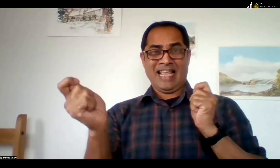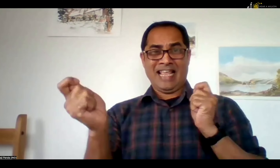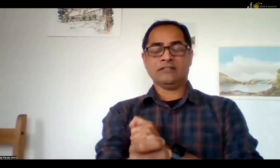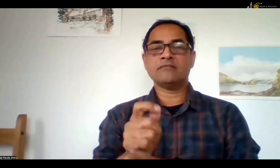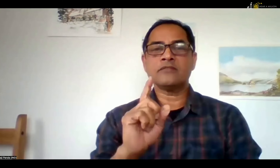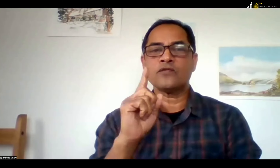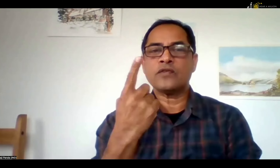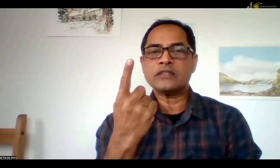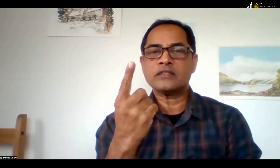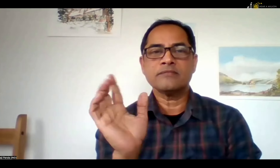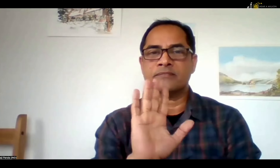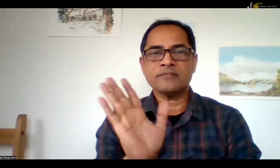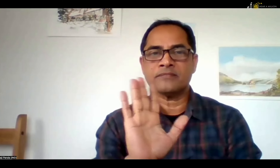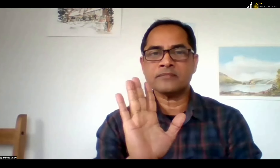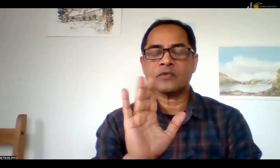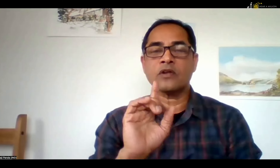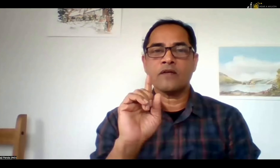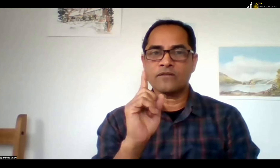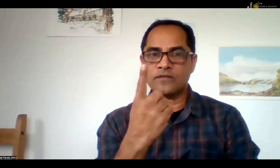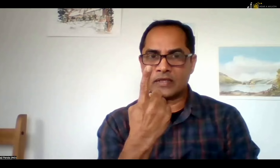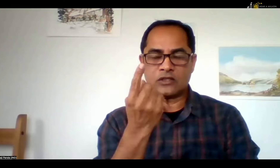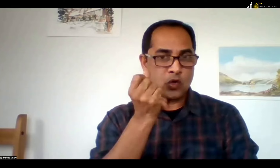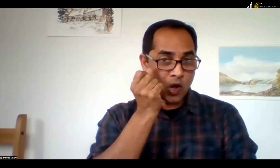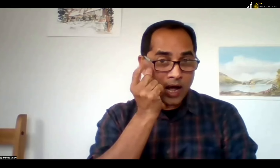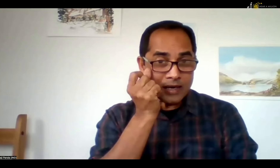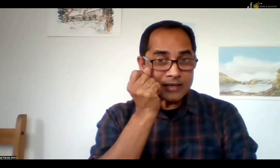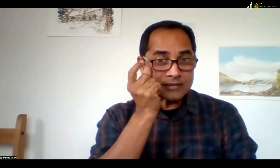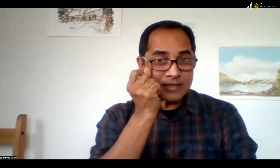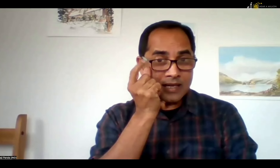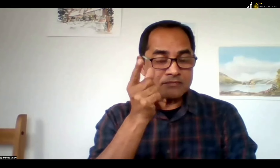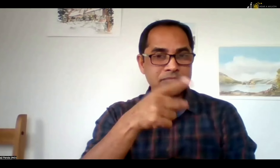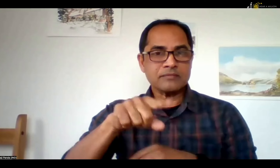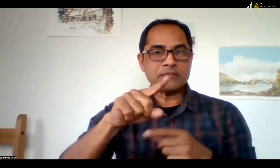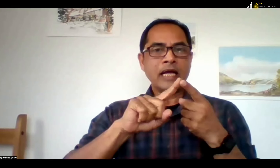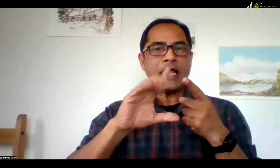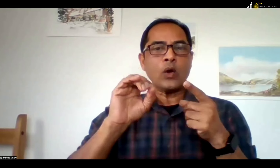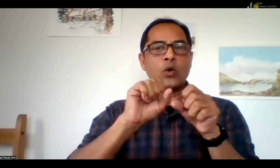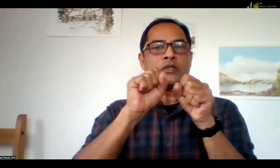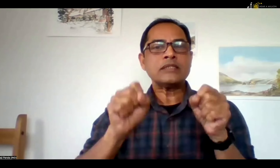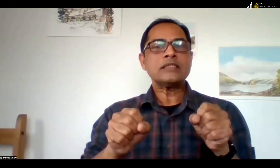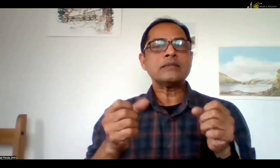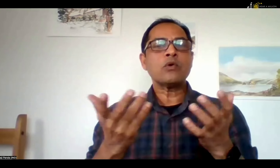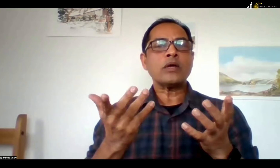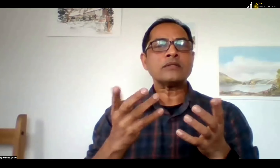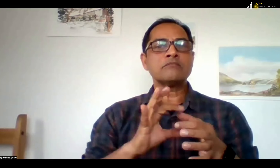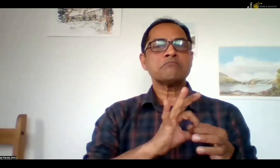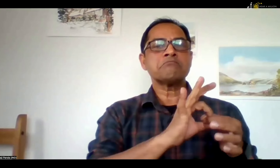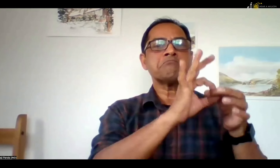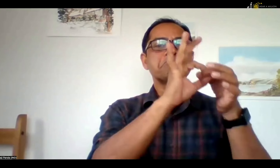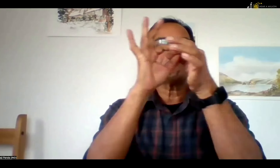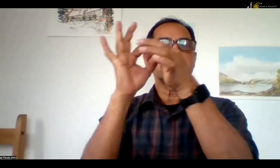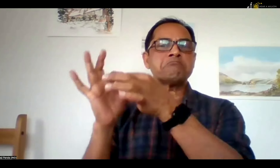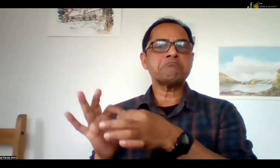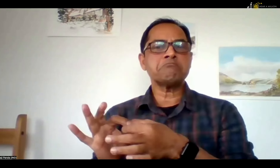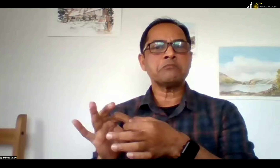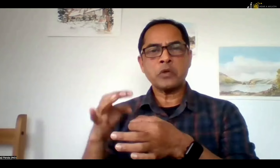expanding this network of people. But and also, it is not the system which needs change. It